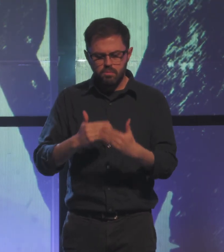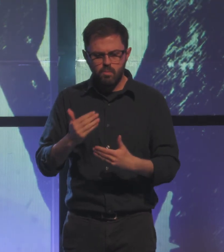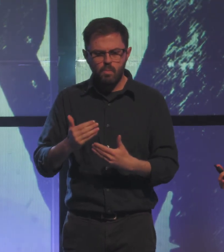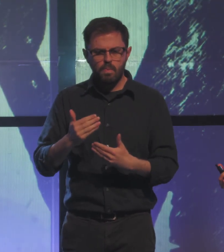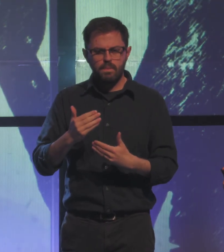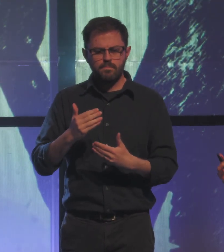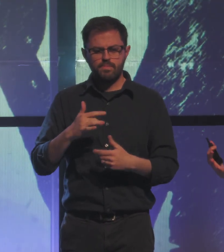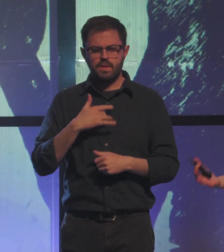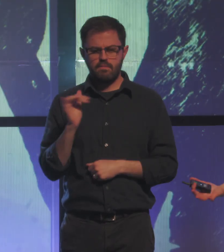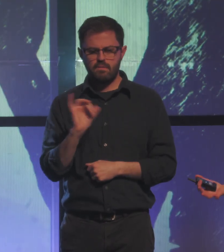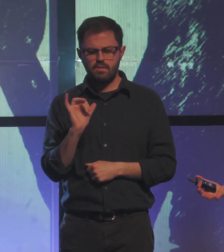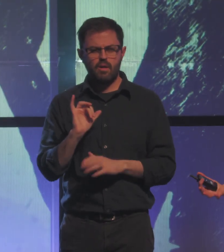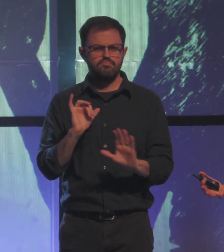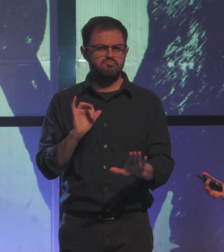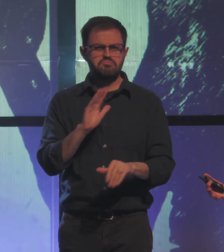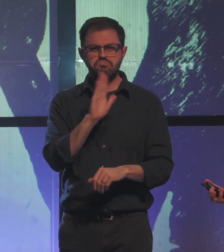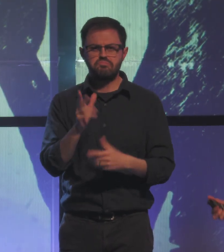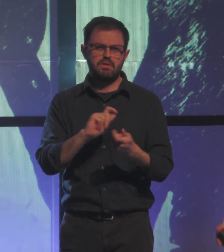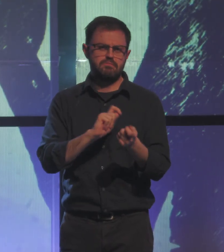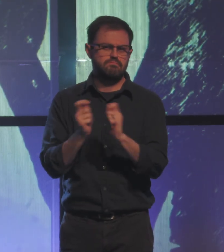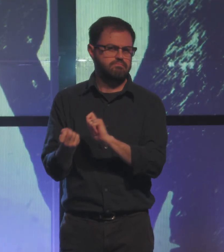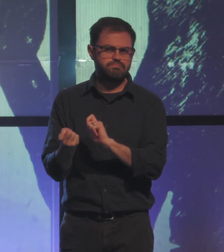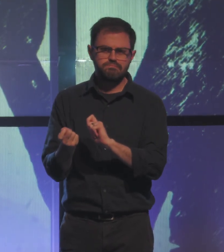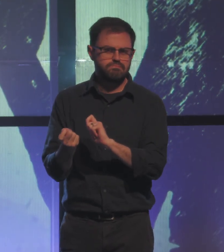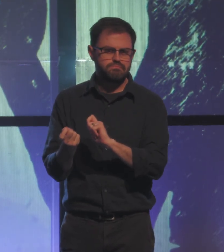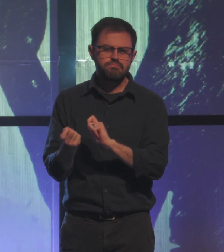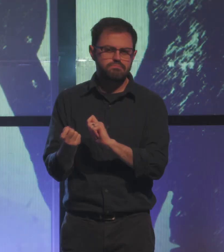ever be different.